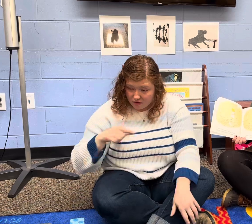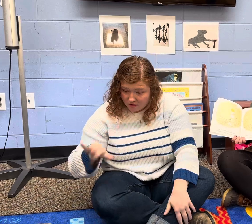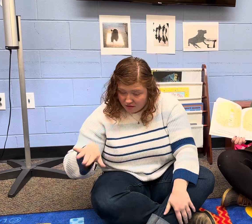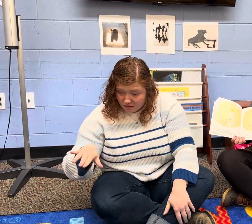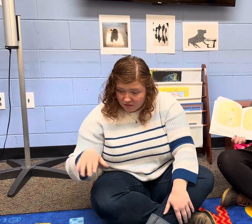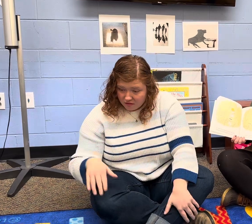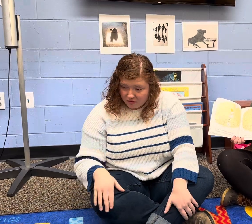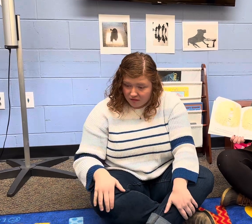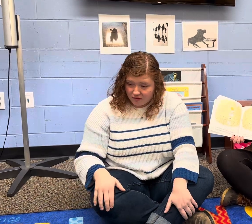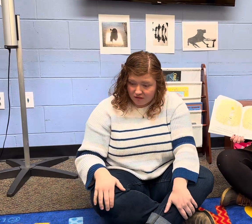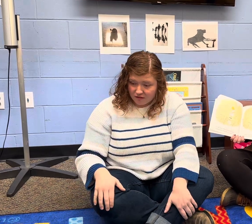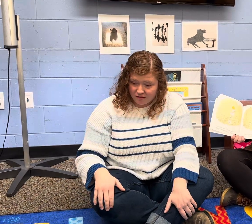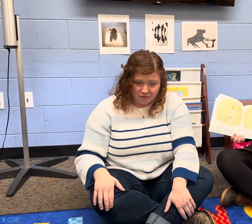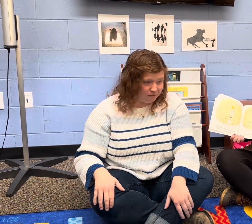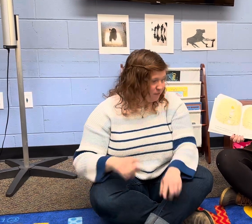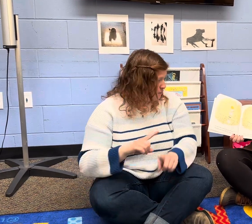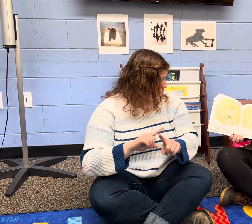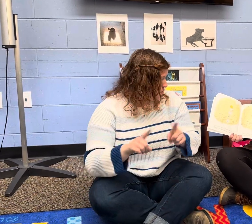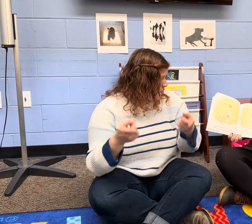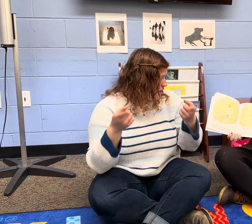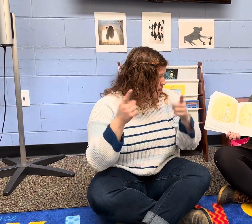Snake, I said, will you play with me?